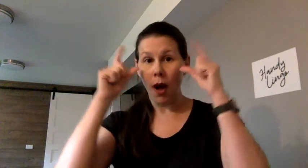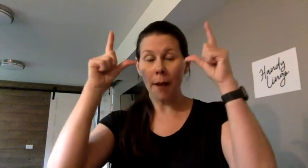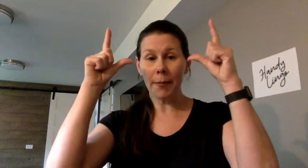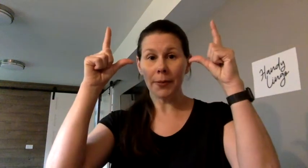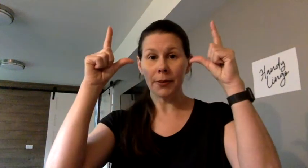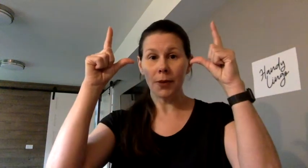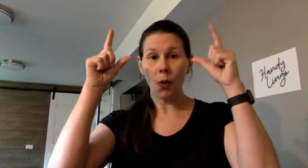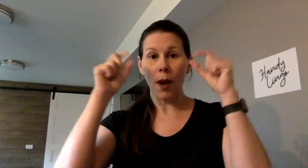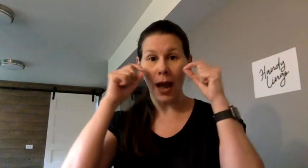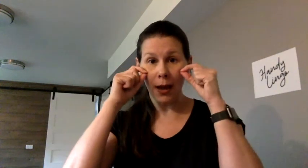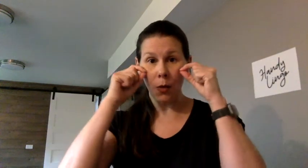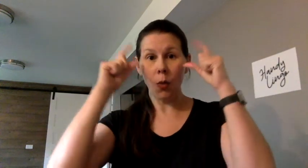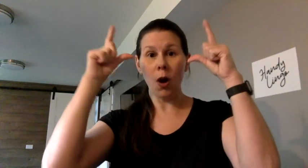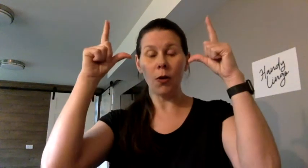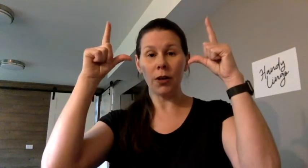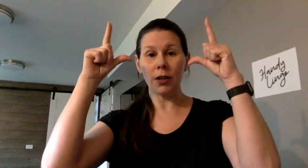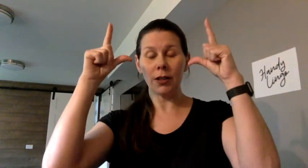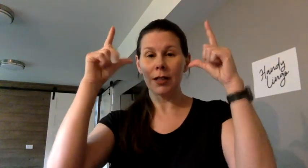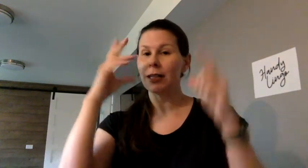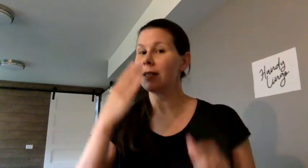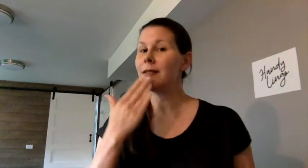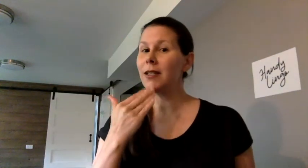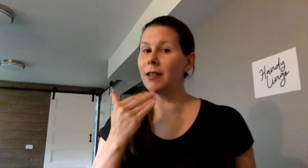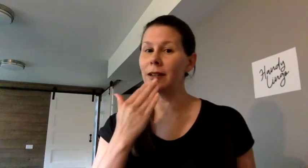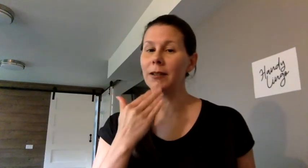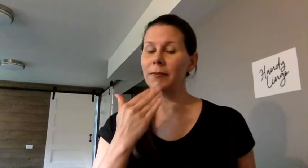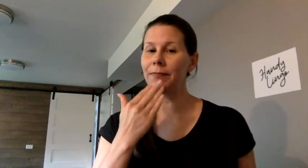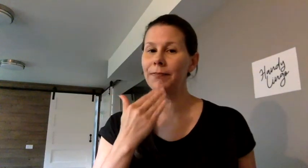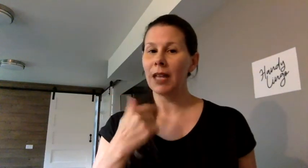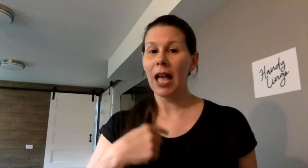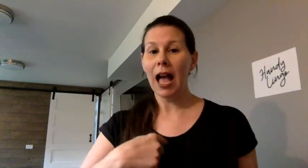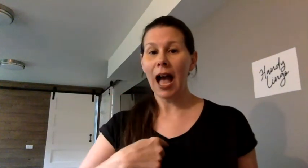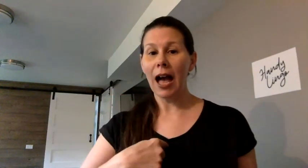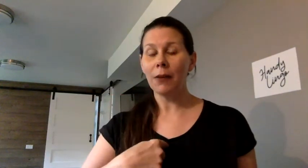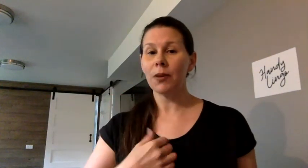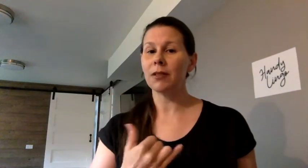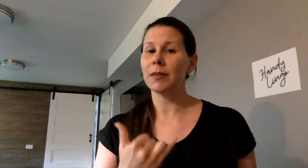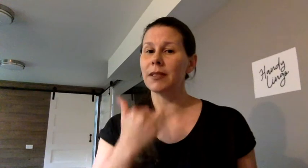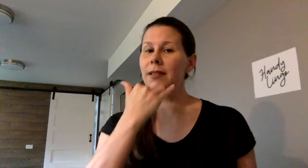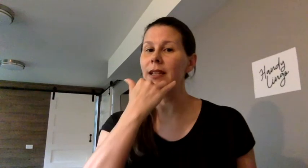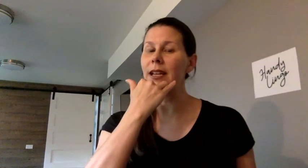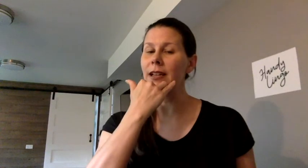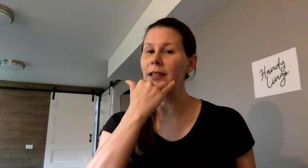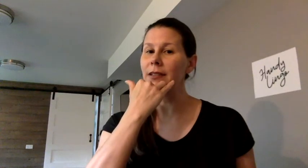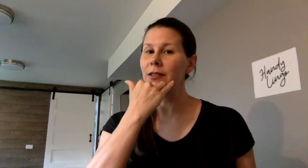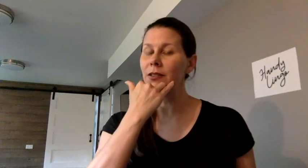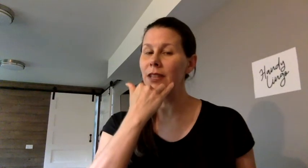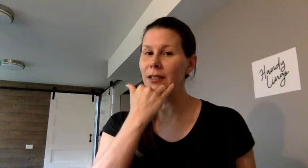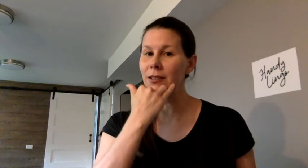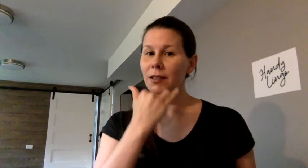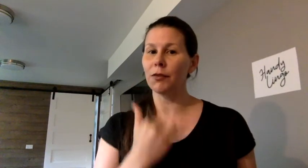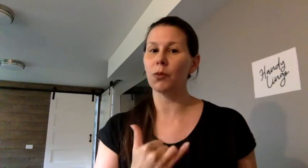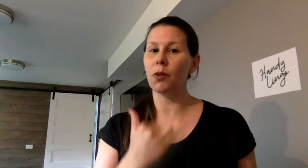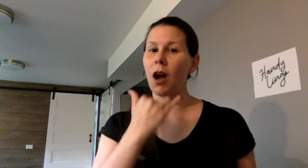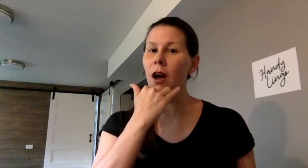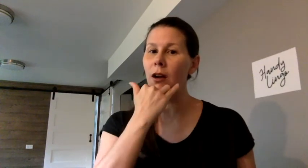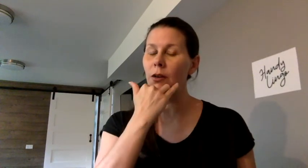up. When I awoke, dear, I was mistaken. So that's the sign for wrong or make